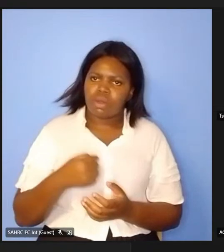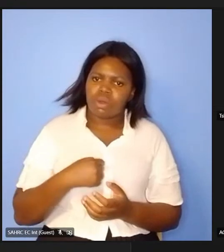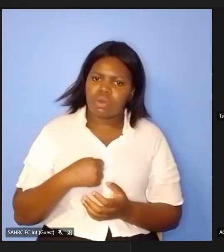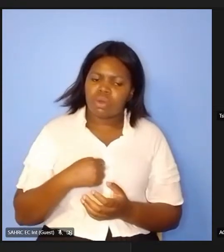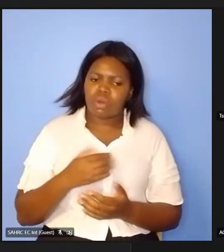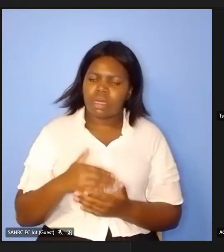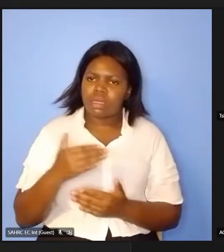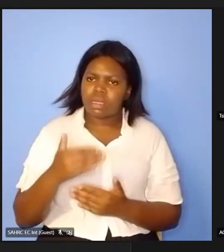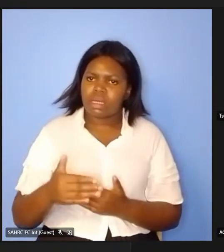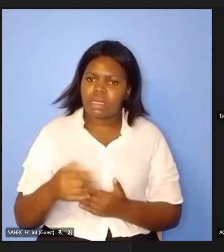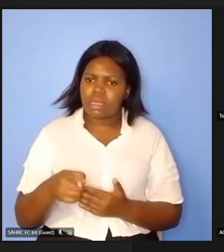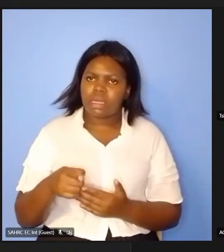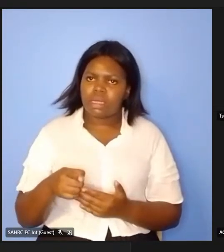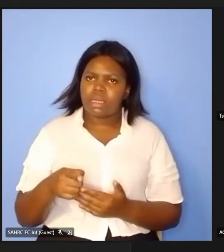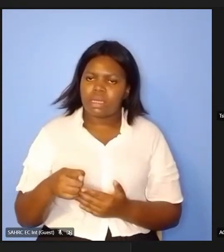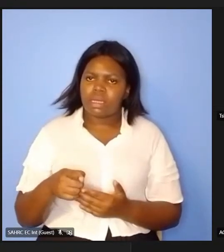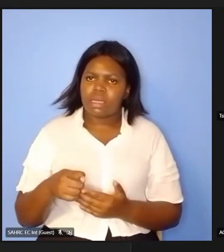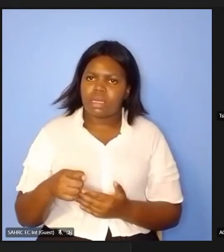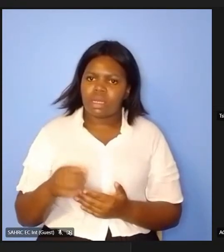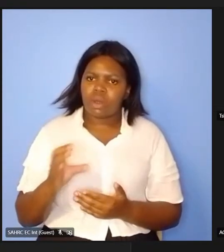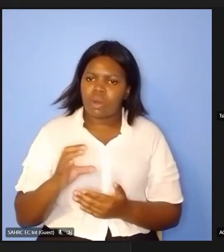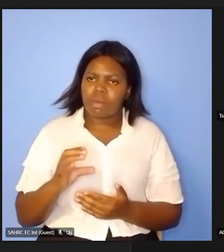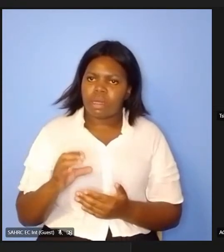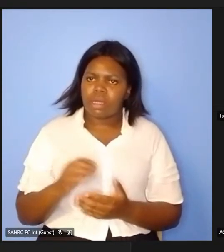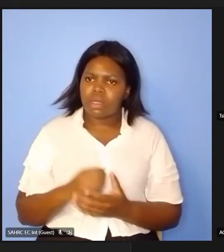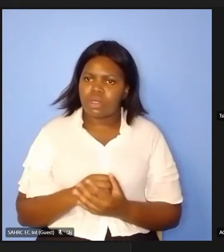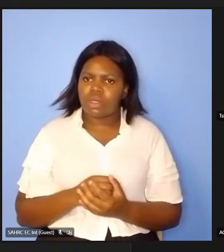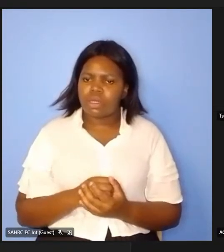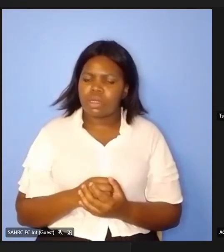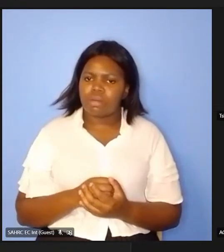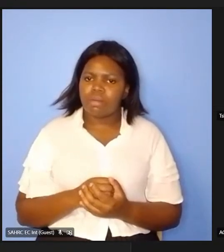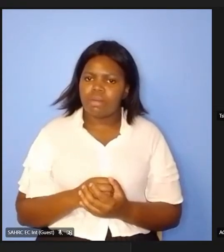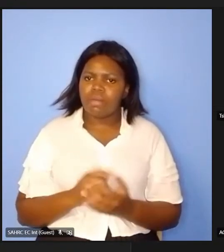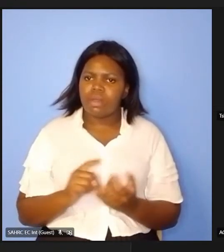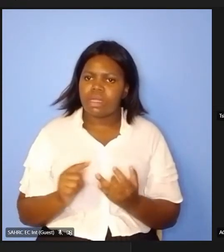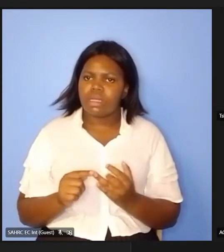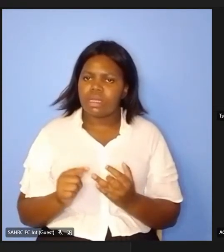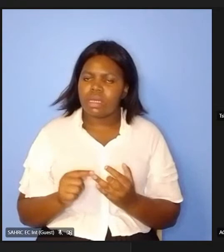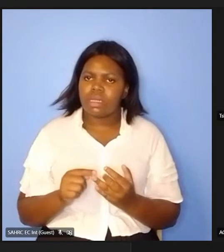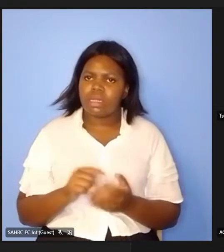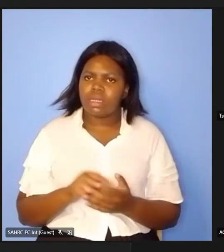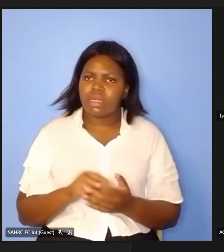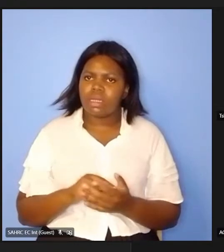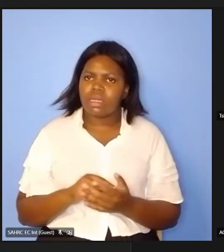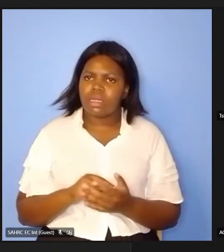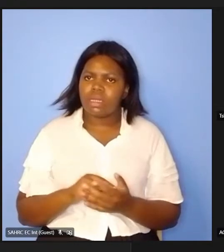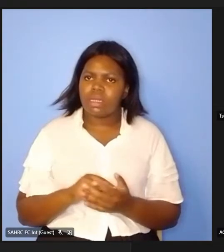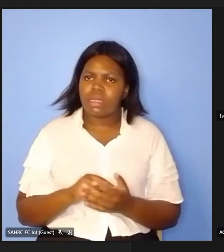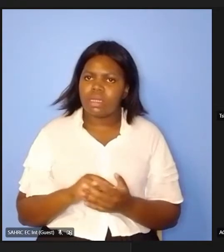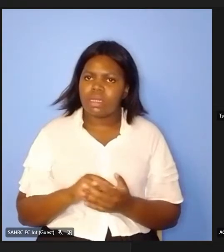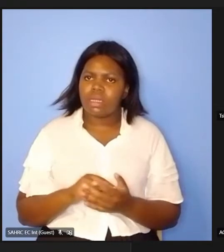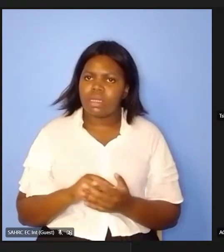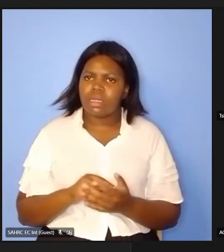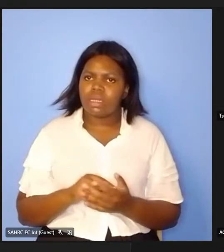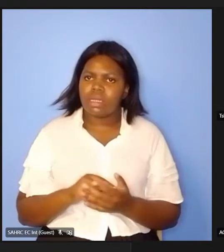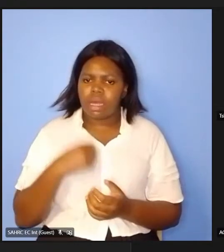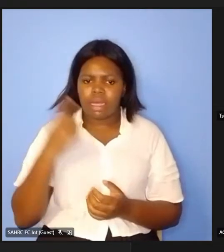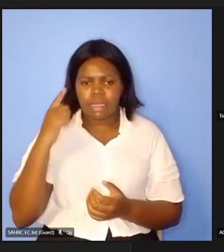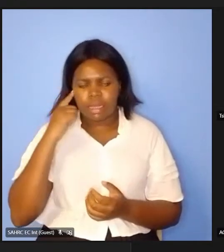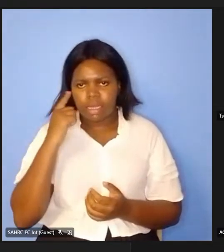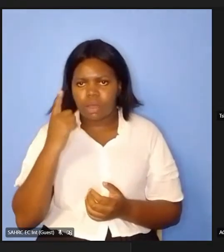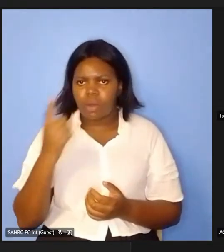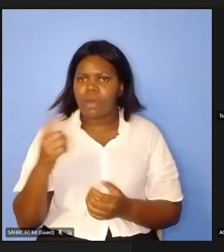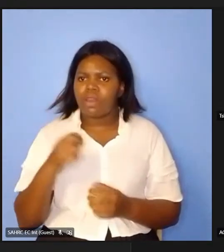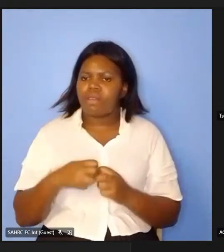uh, invitation for cooperation. Second thing is that I think one of the